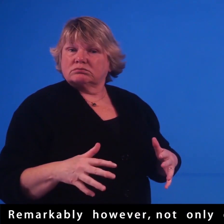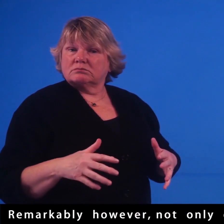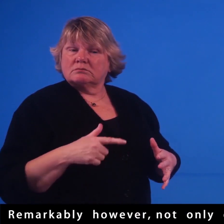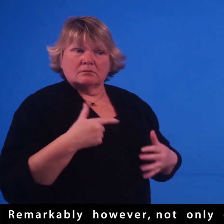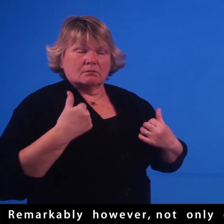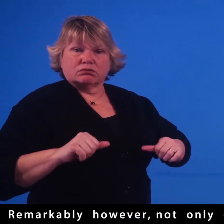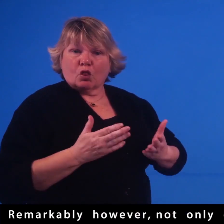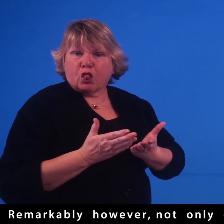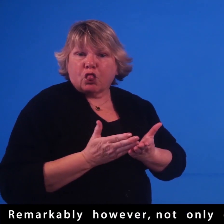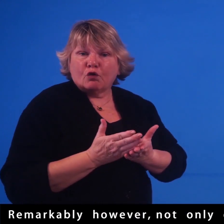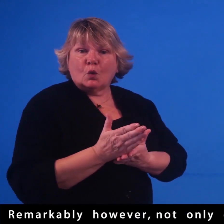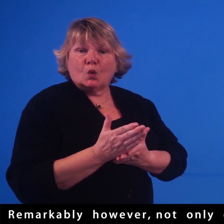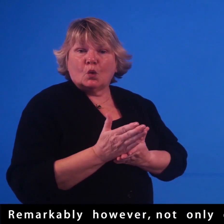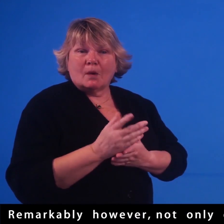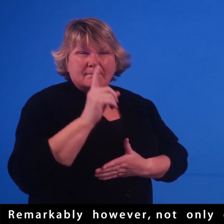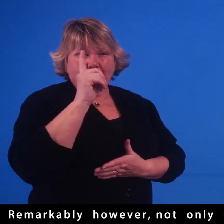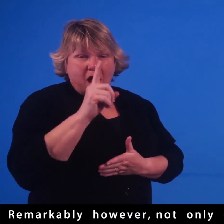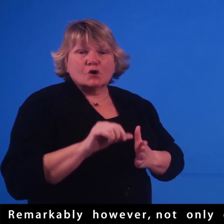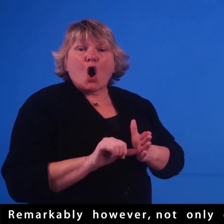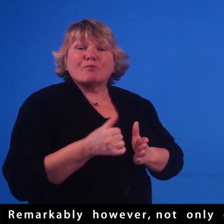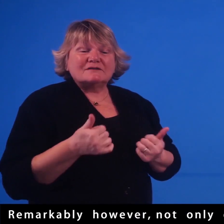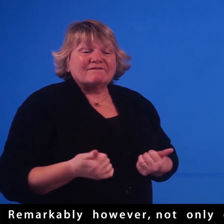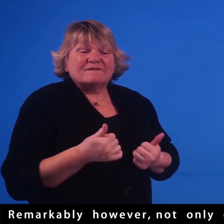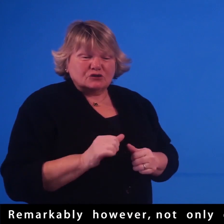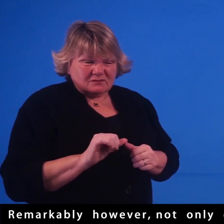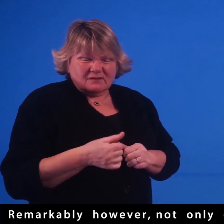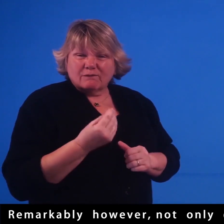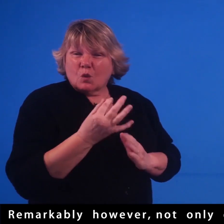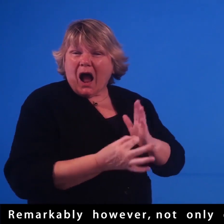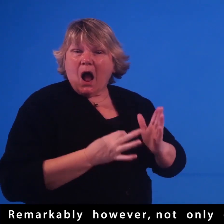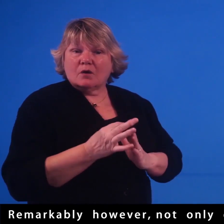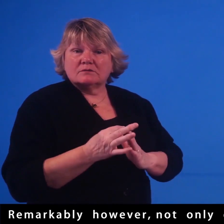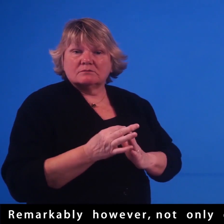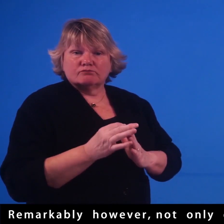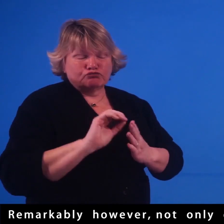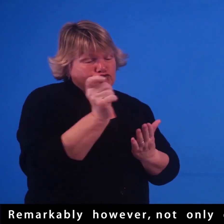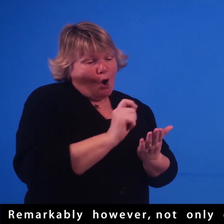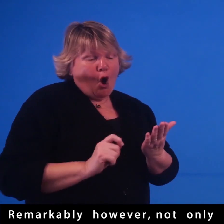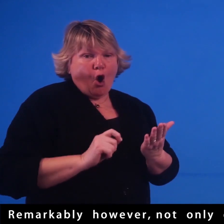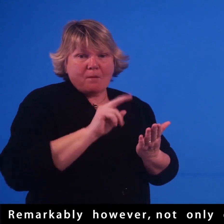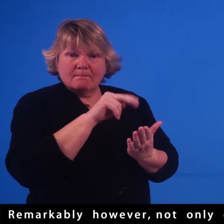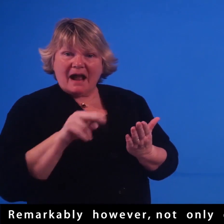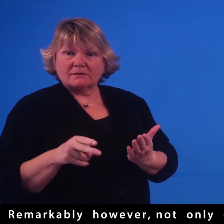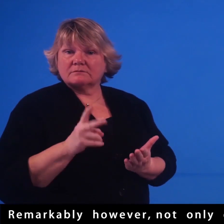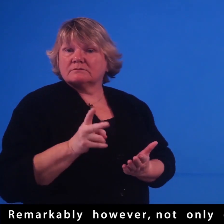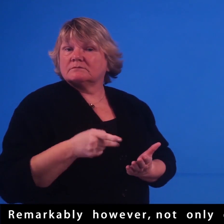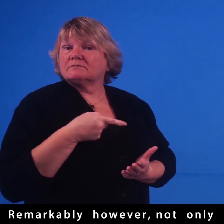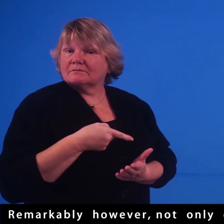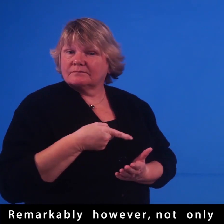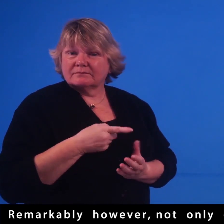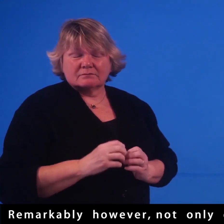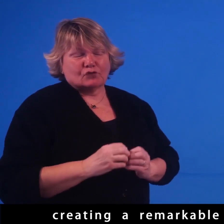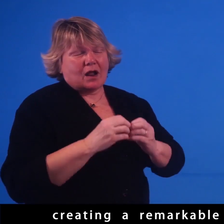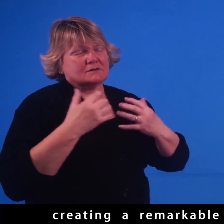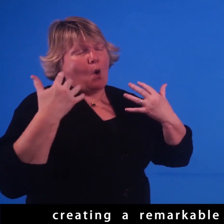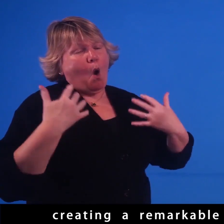Remarkably, however, not only did he pull through, but he was drawing and painting again within hours of the